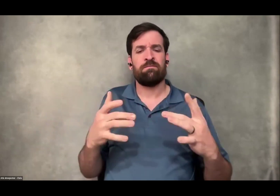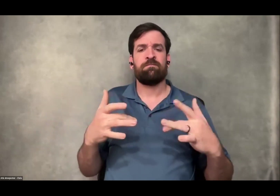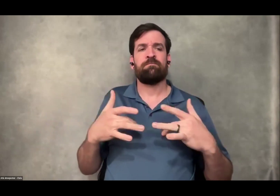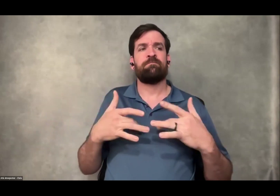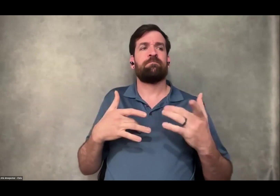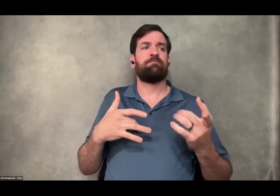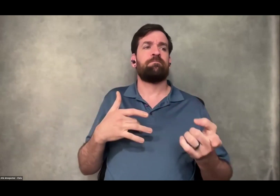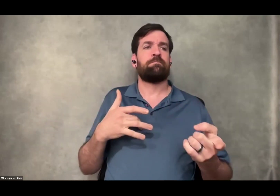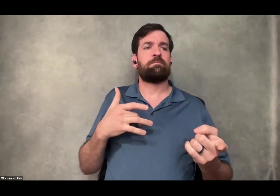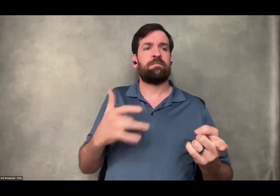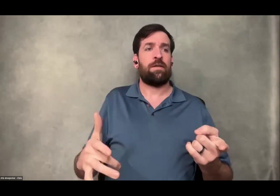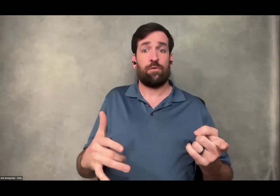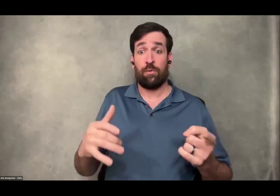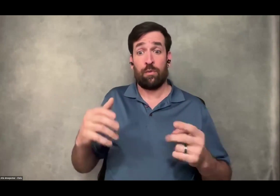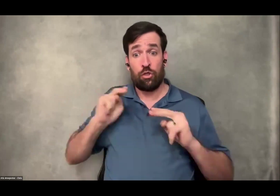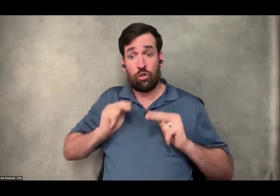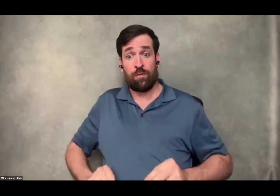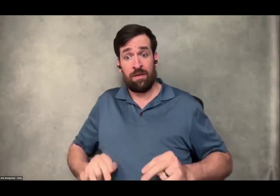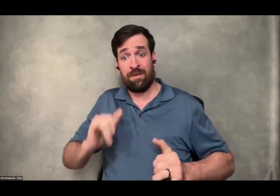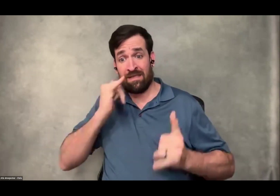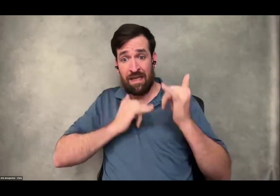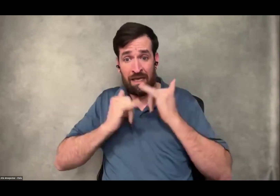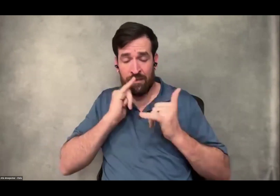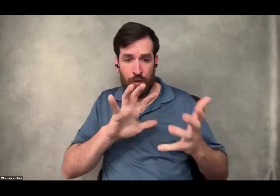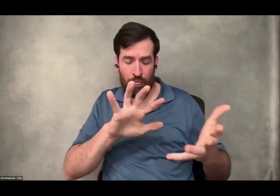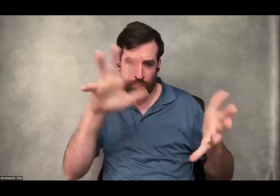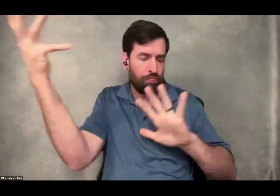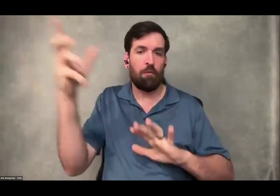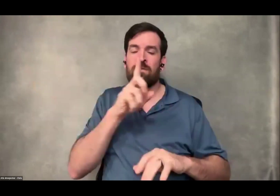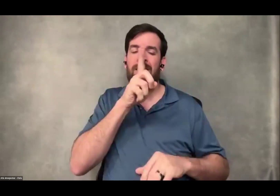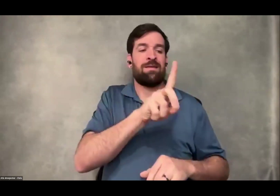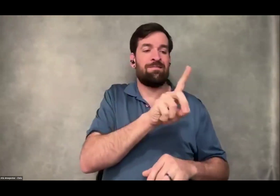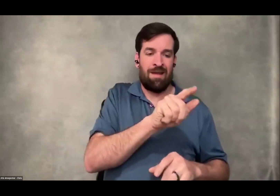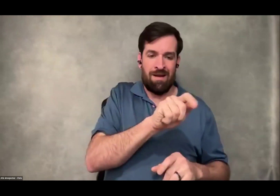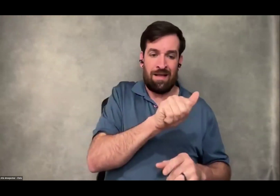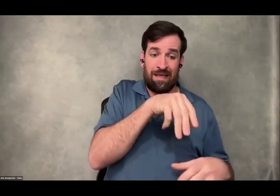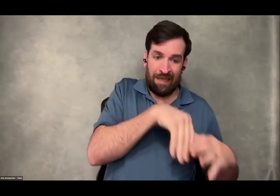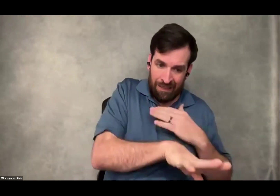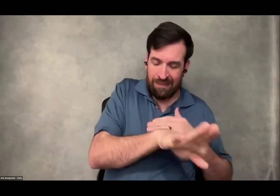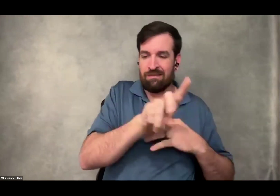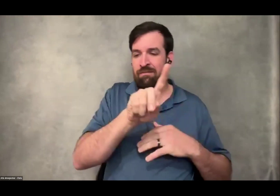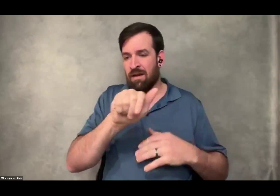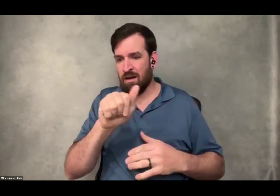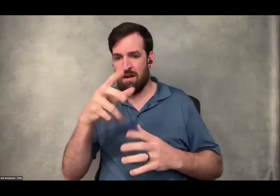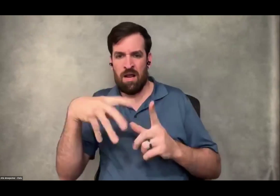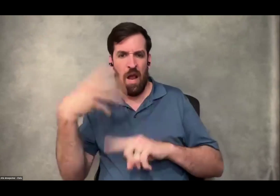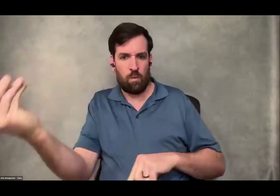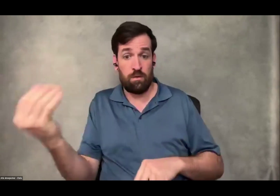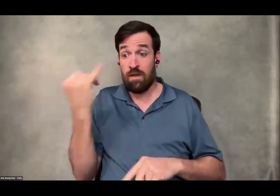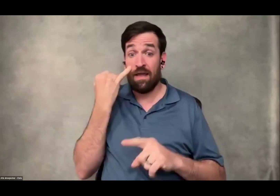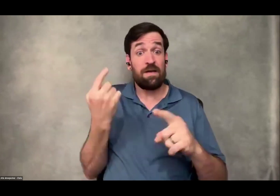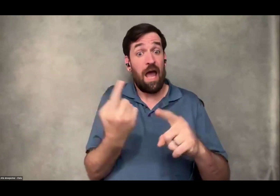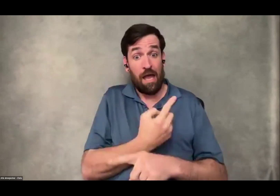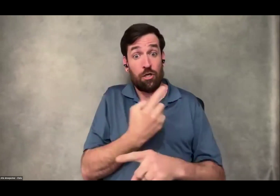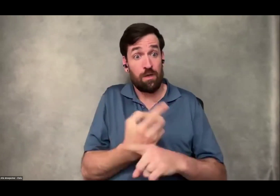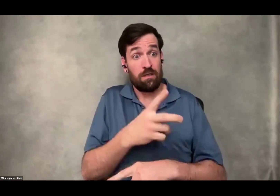human mistakes, because it's truly data in, data out, which means if someone put in accurate